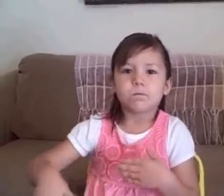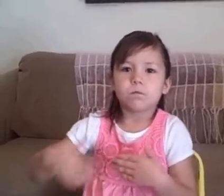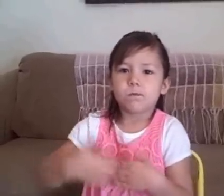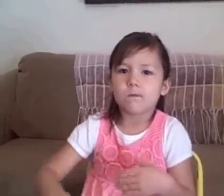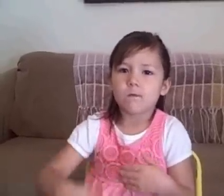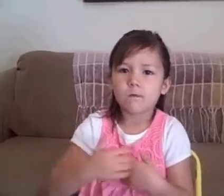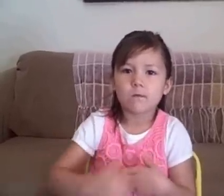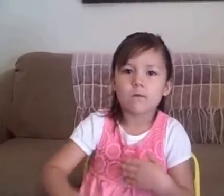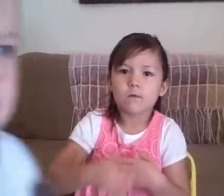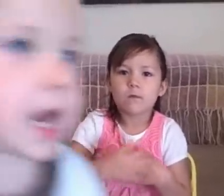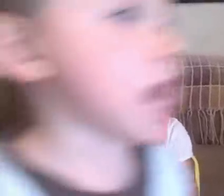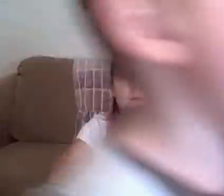Oh,